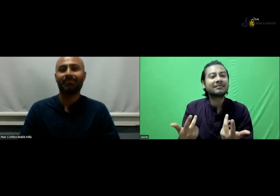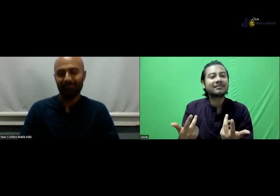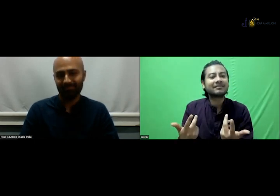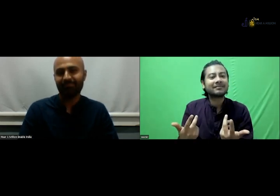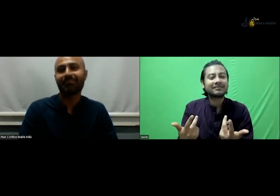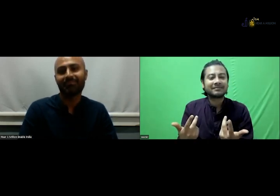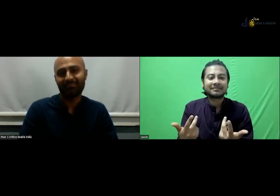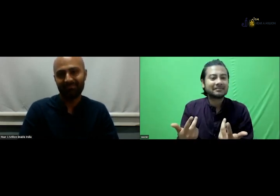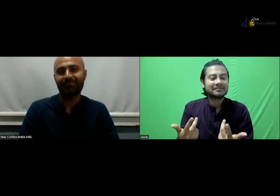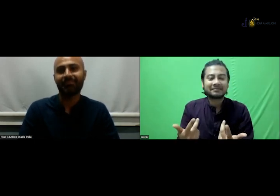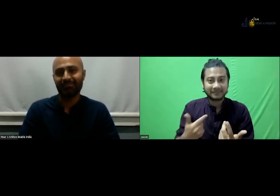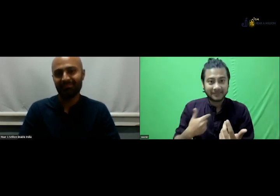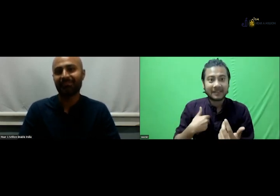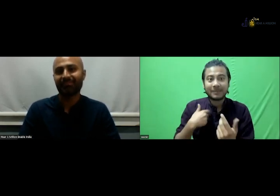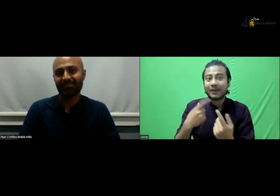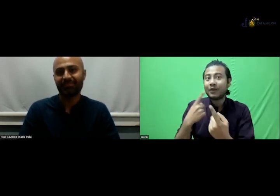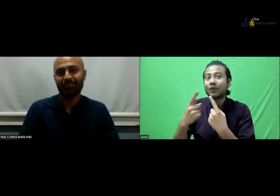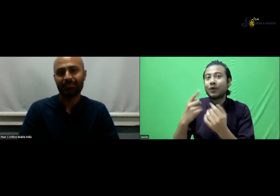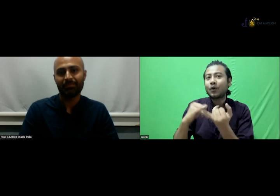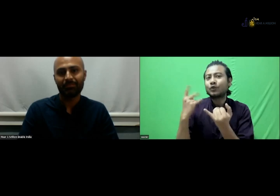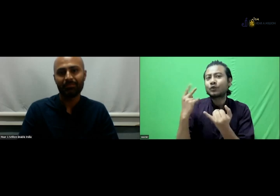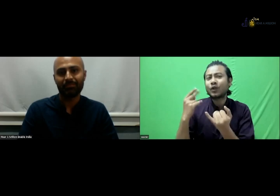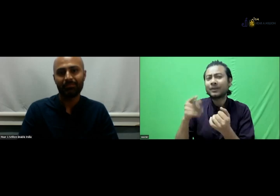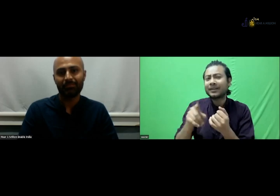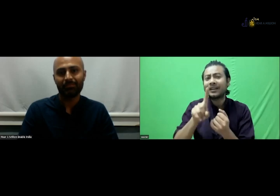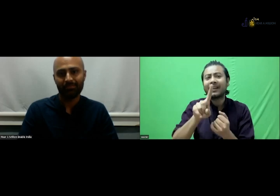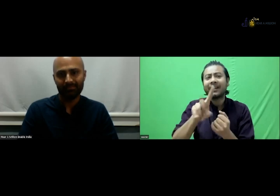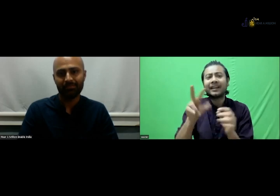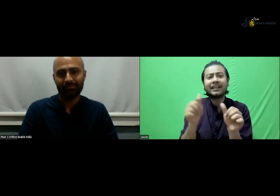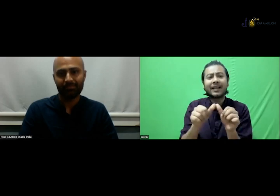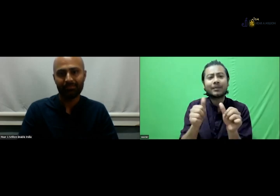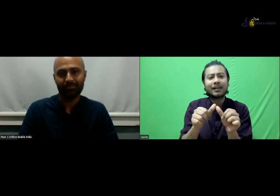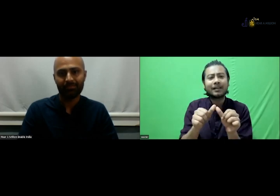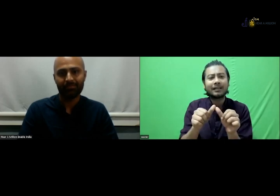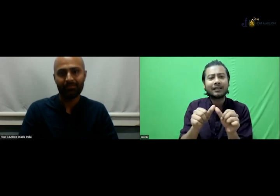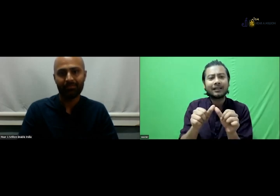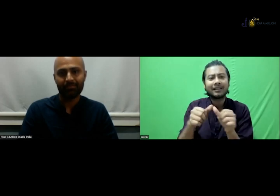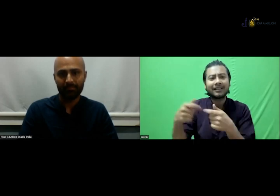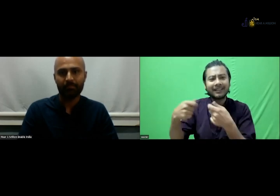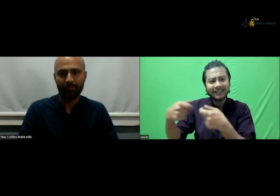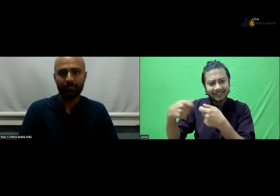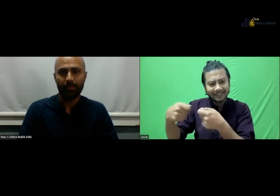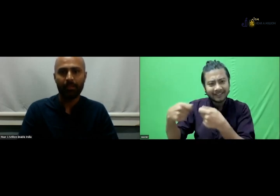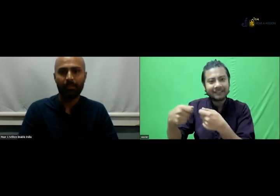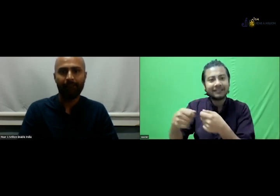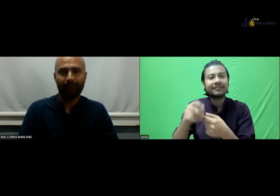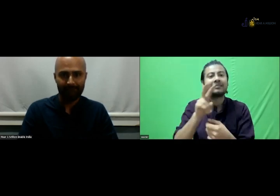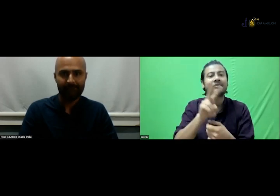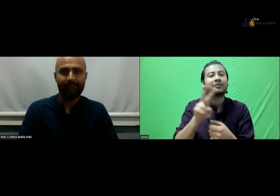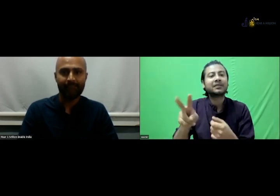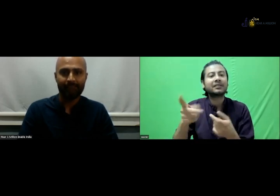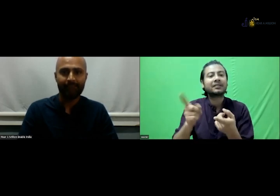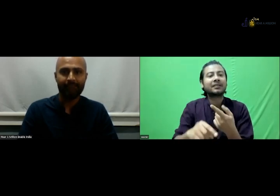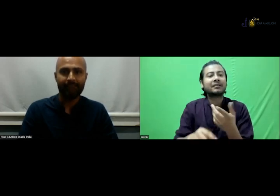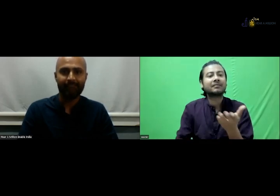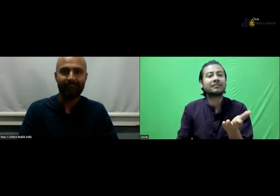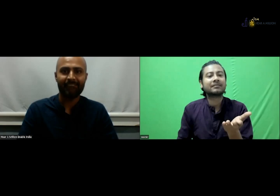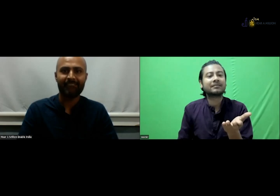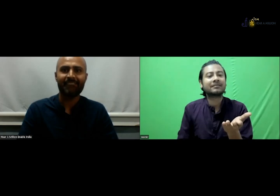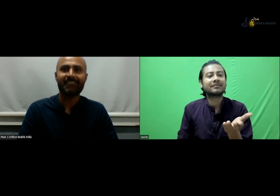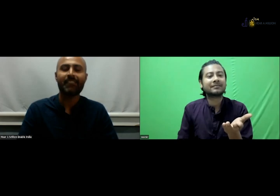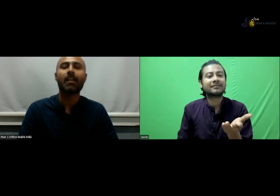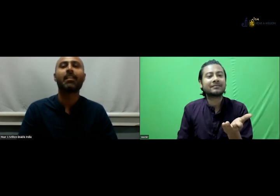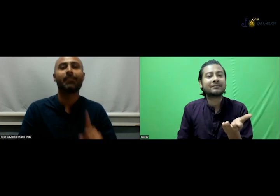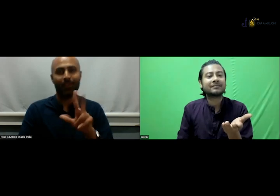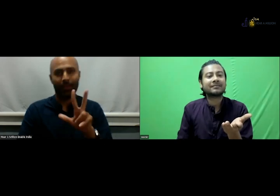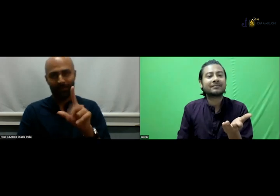so many ambitions. How it can be, cut down. And so Damini, 22nd April, we